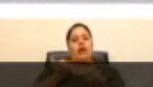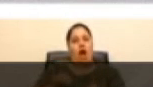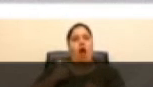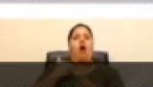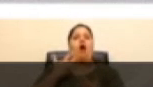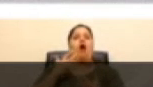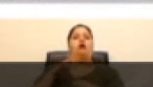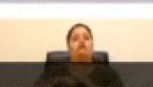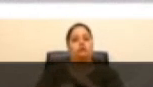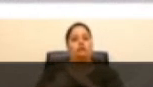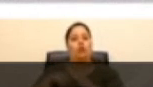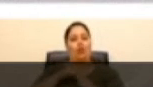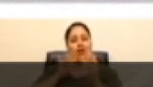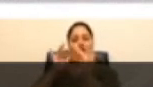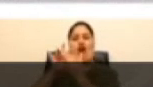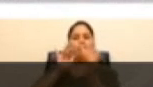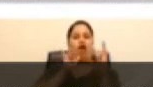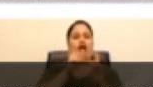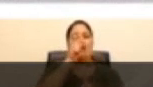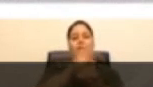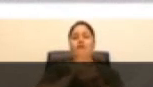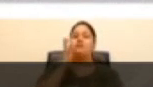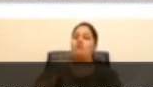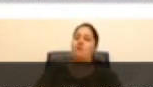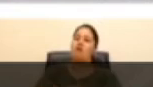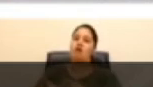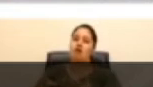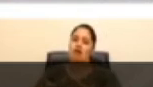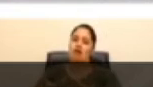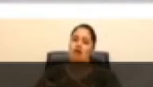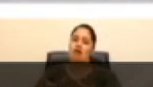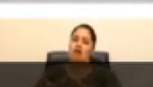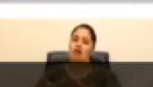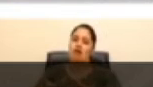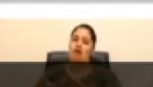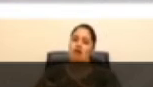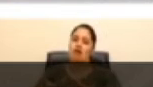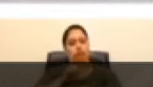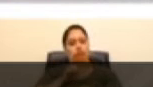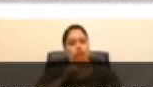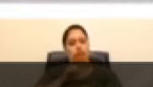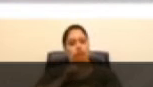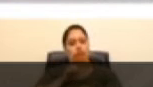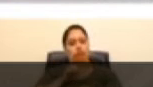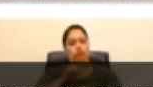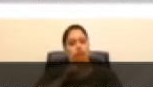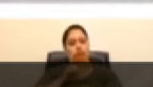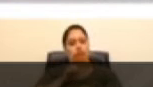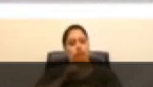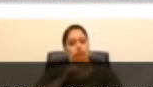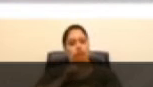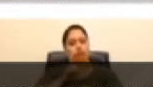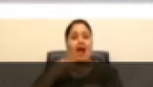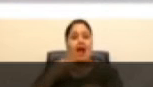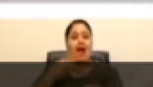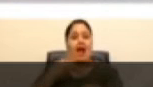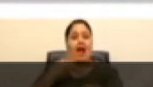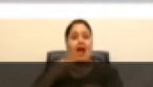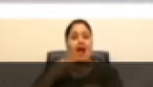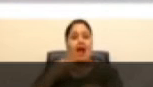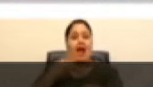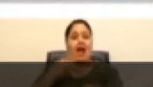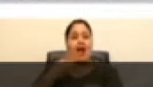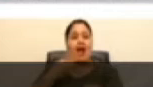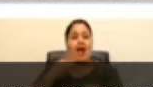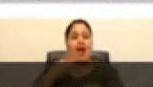to come into contact with an active case and result in greater spread. So as we see those active cases increase, we really